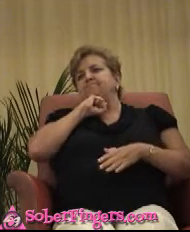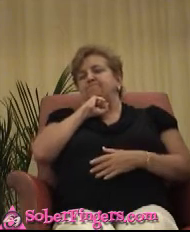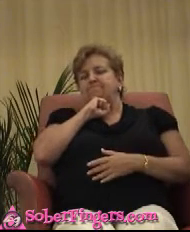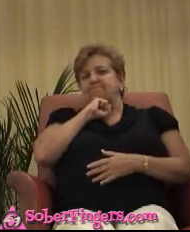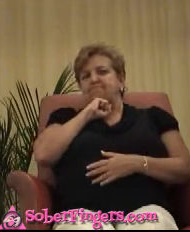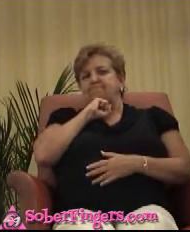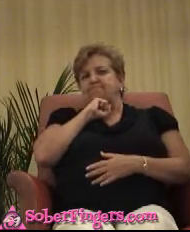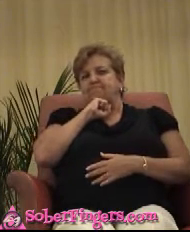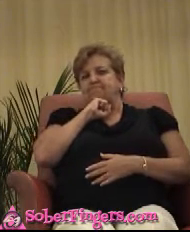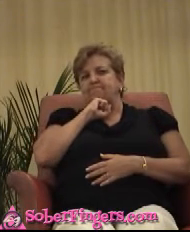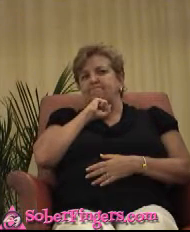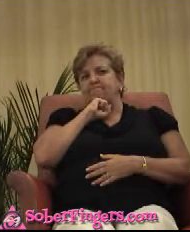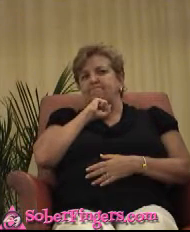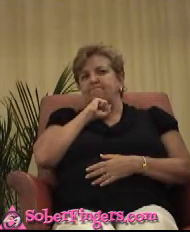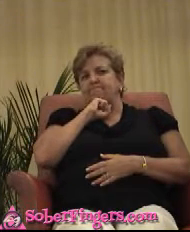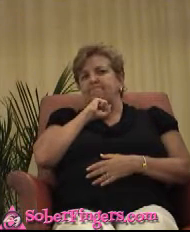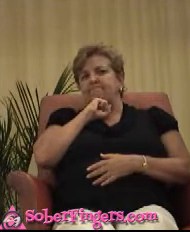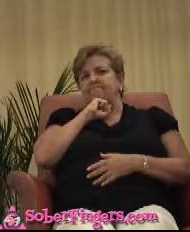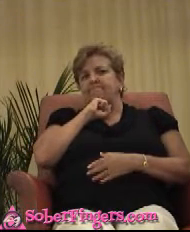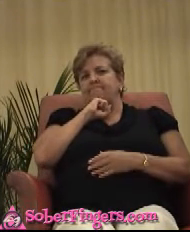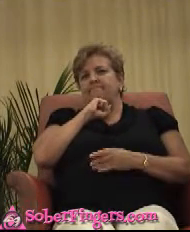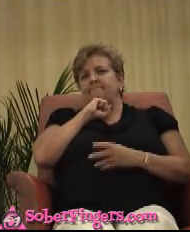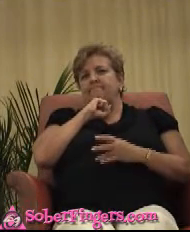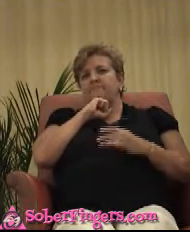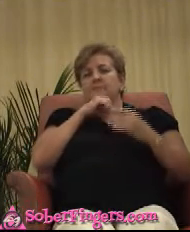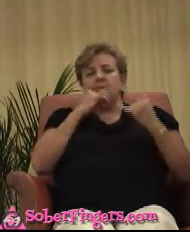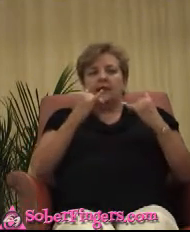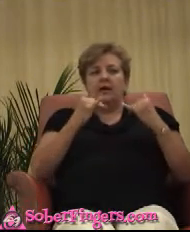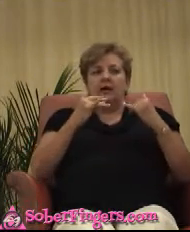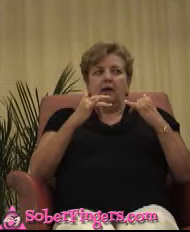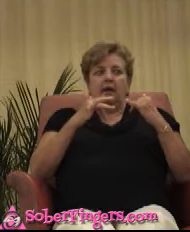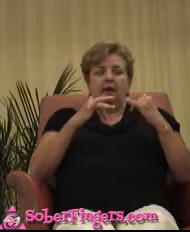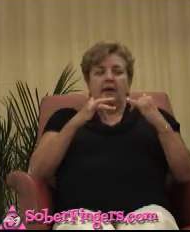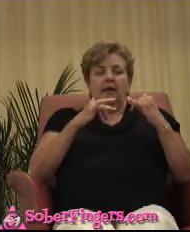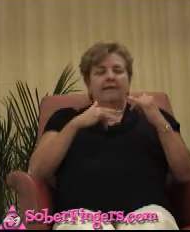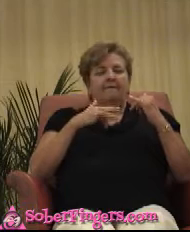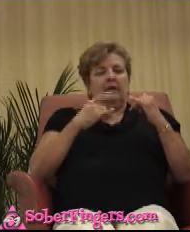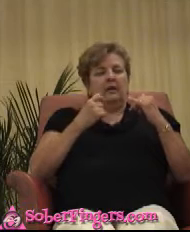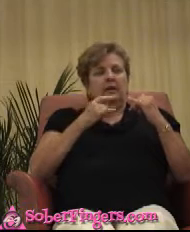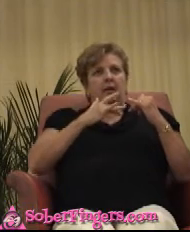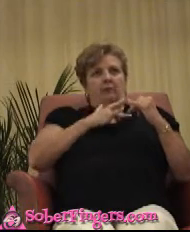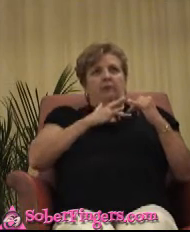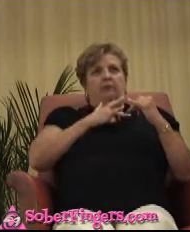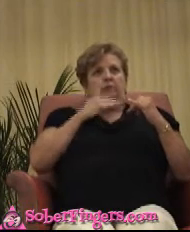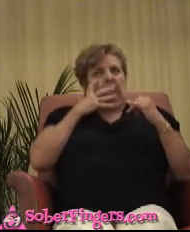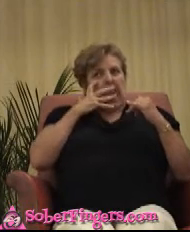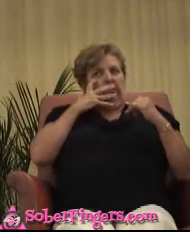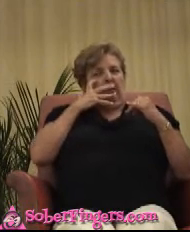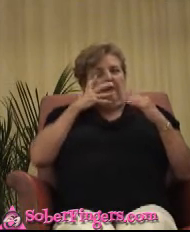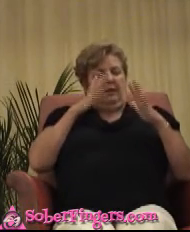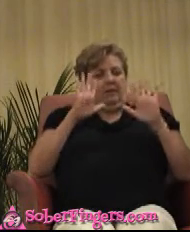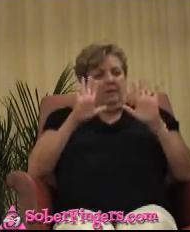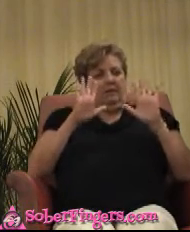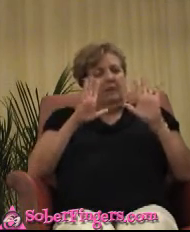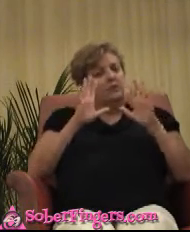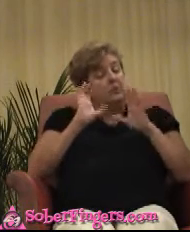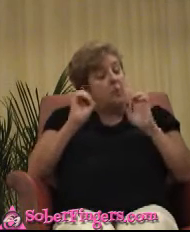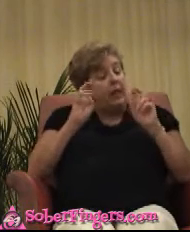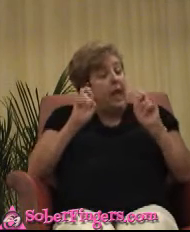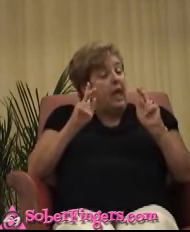Now, I want to kind of kick into a little bit of a lighter note because I can feel myself choked up here, which is okay. I don't have any problem with that.